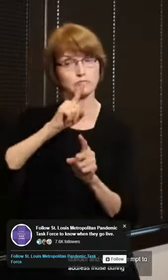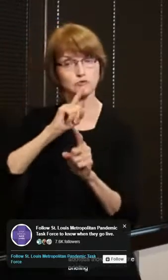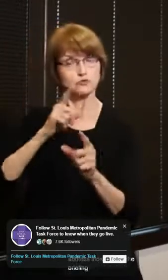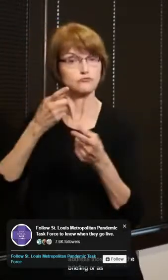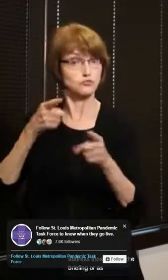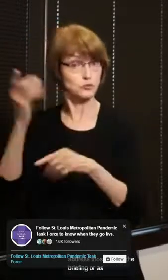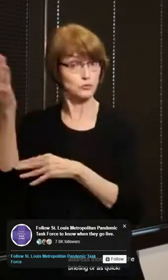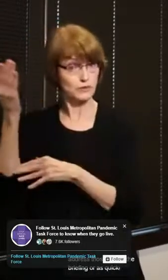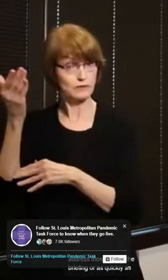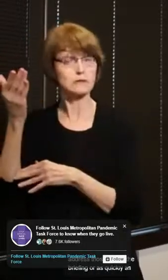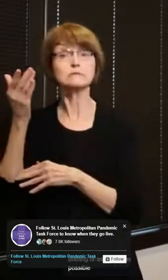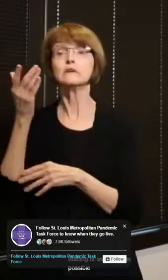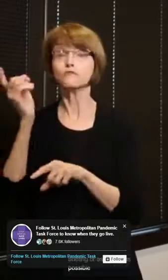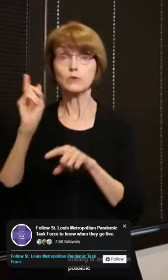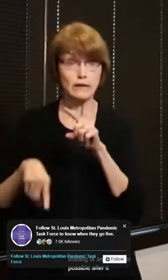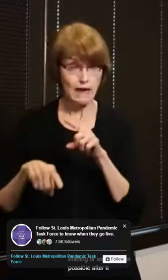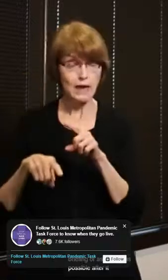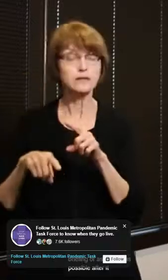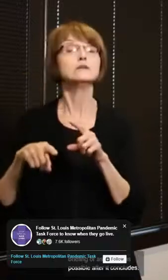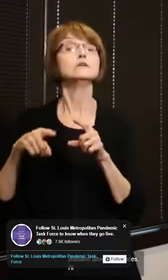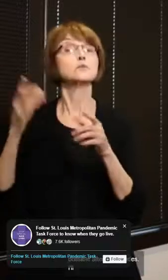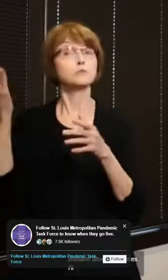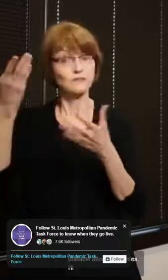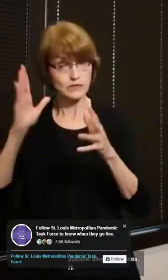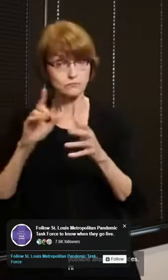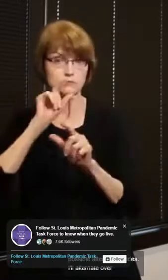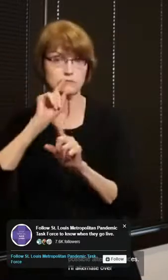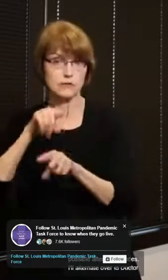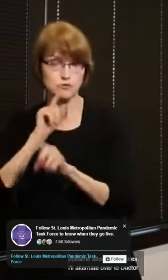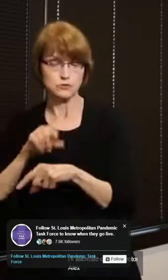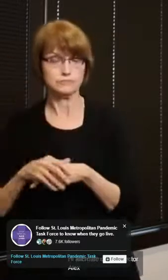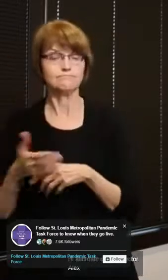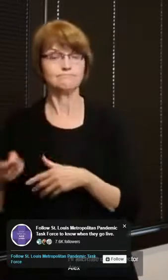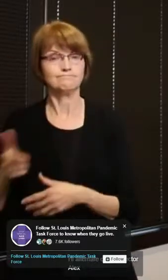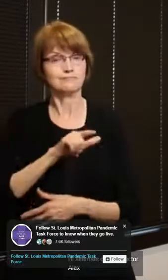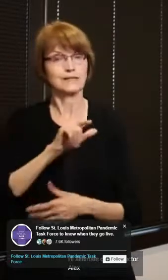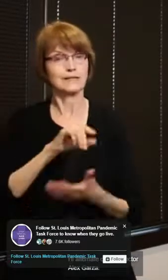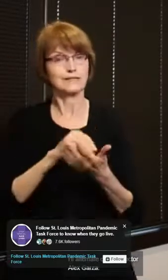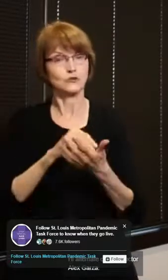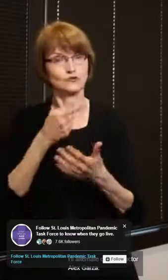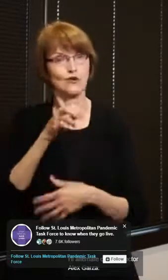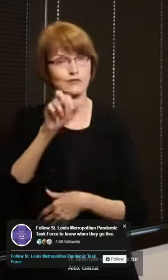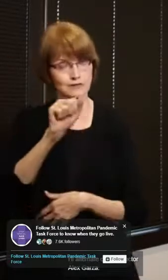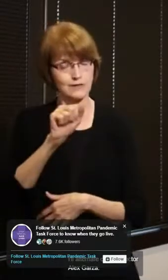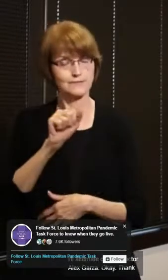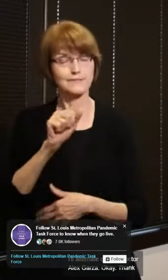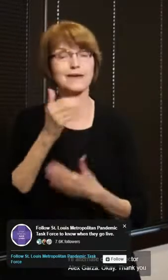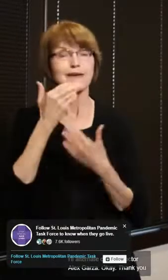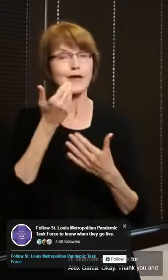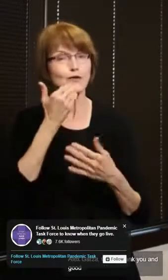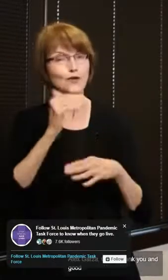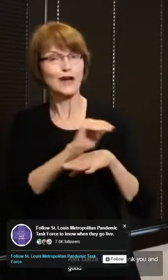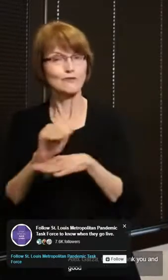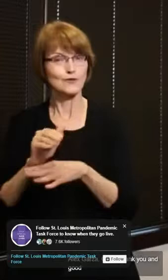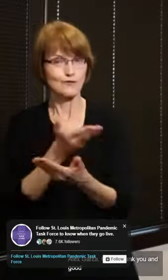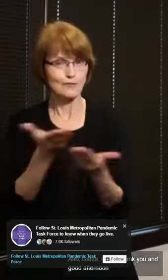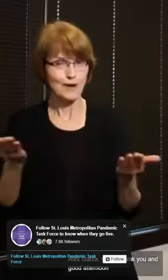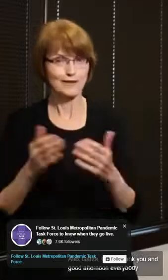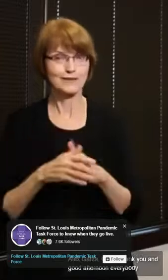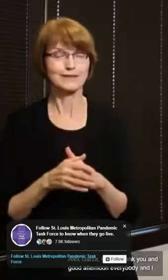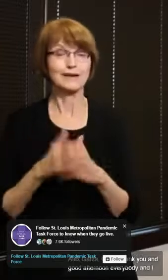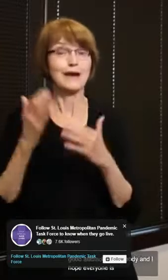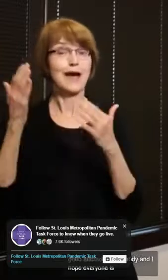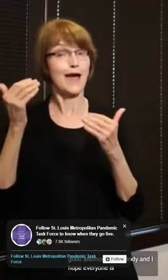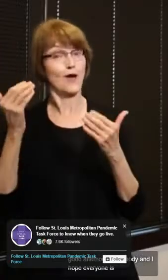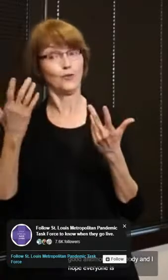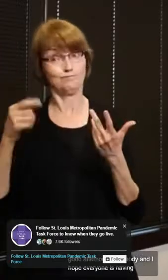as quickly as possible after it concludes. I'll now turn it over to Dr. Alex Garza. Okay, thank you and good afternoon, everybody, and I hope everyone